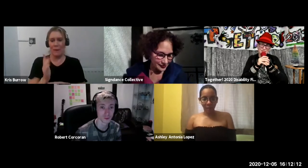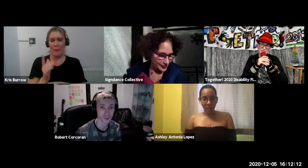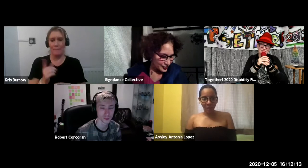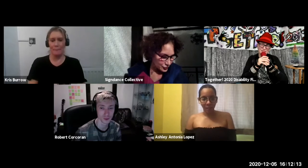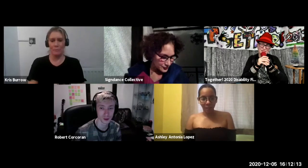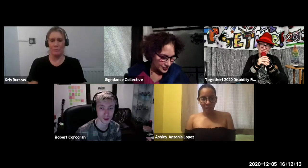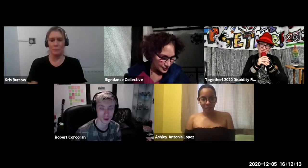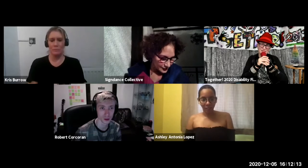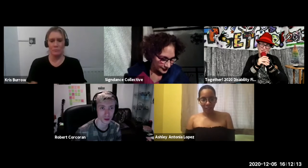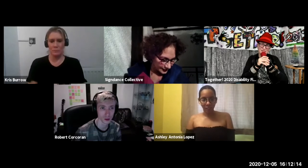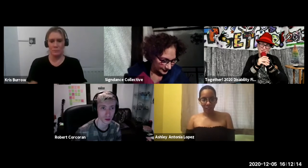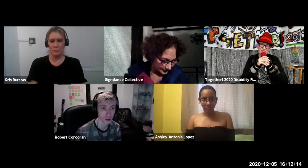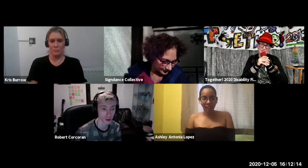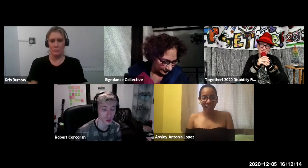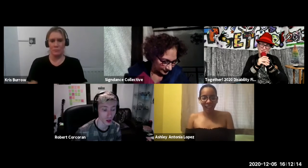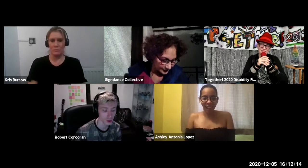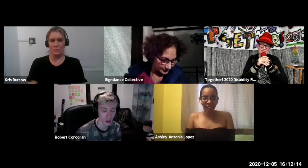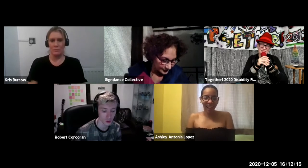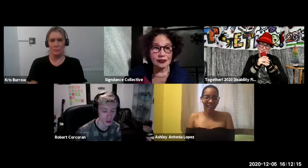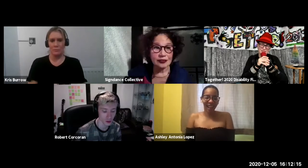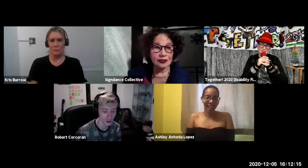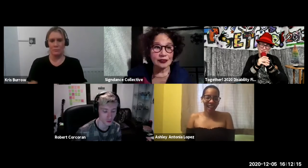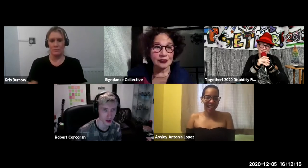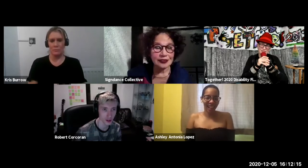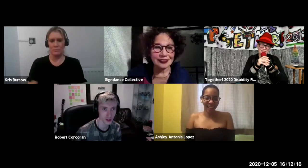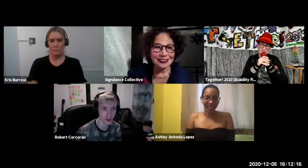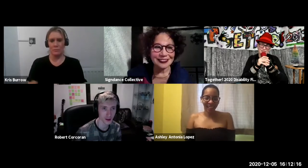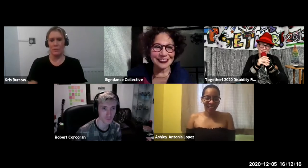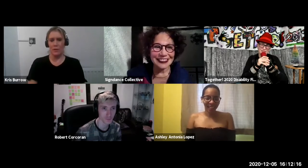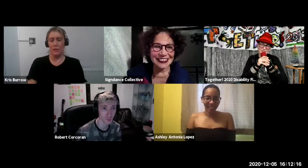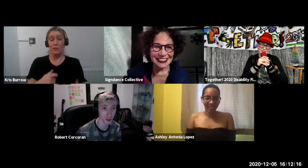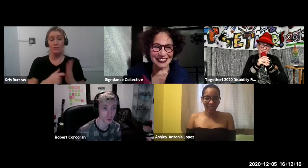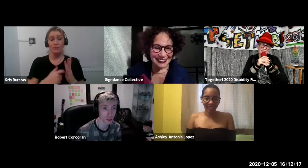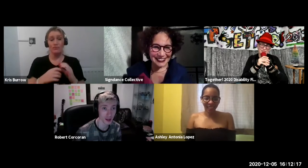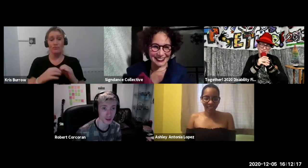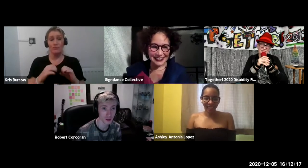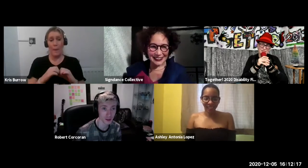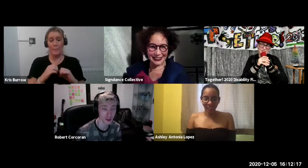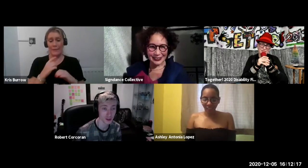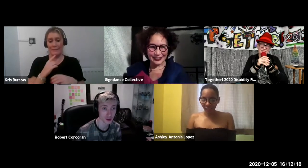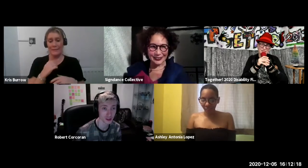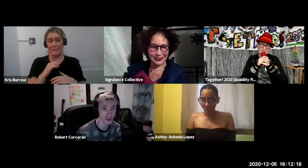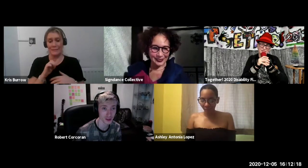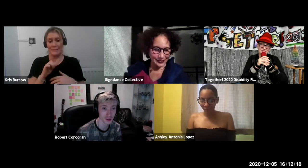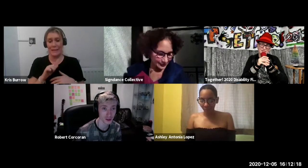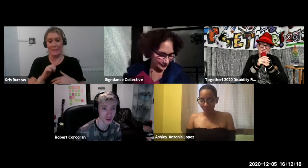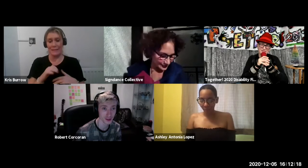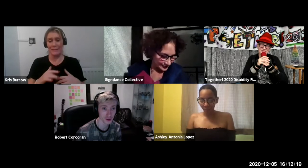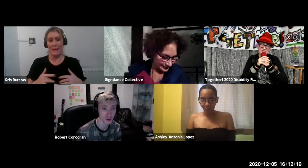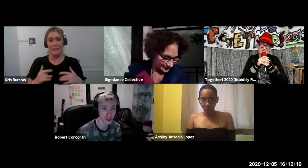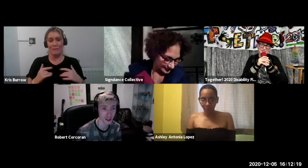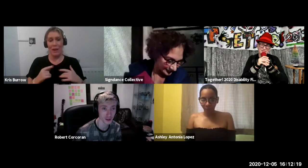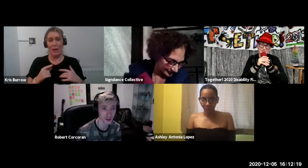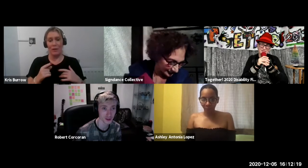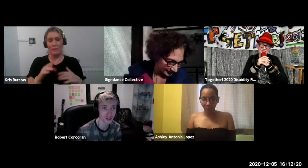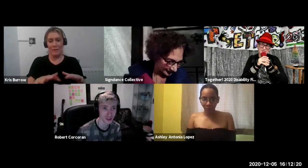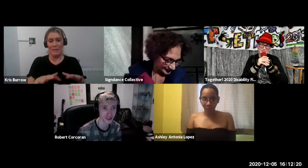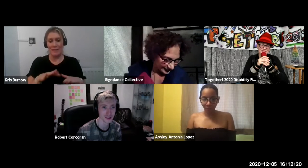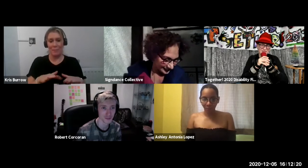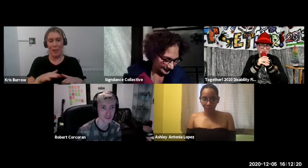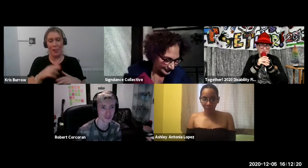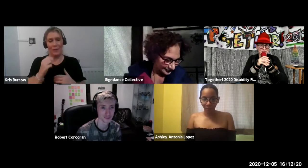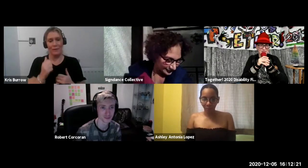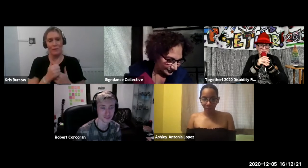I interrupted you. No, that's fine. But yes, it certainly does look like those fun animations.